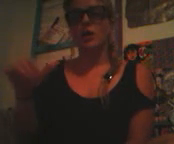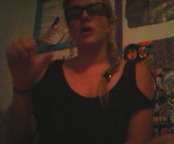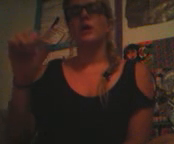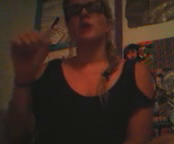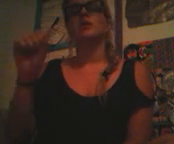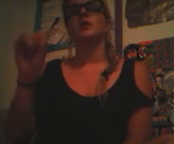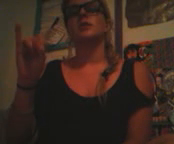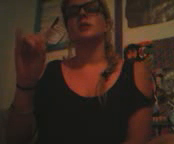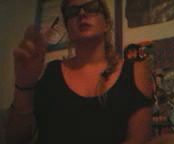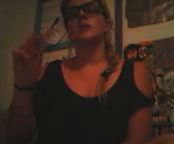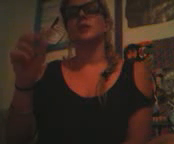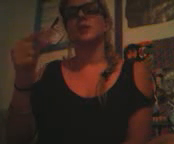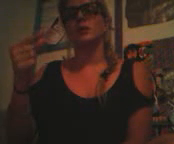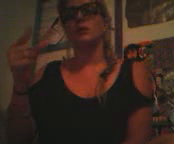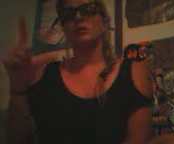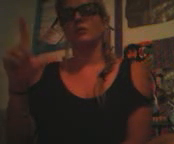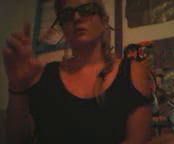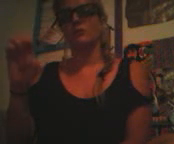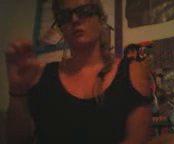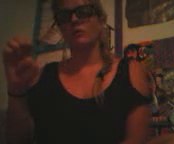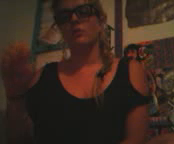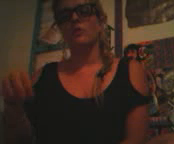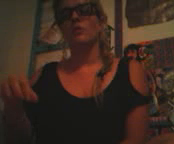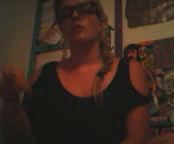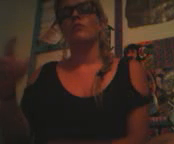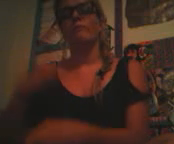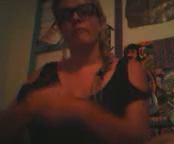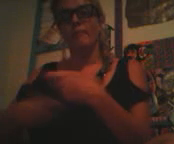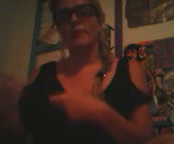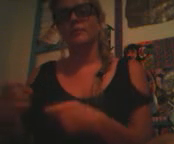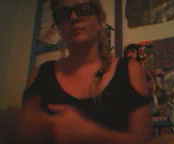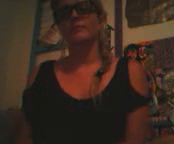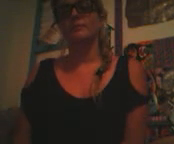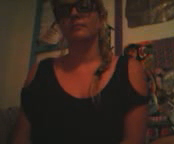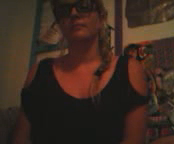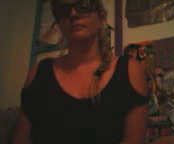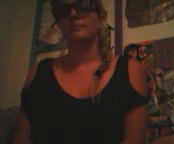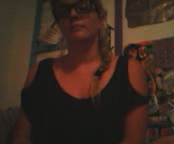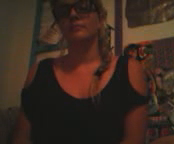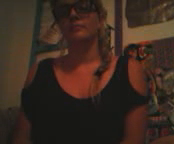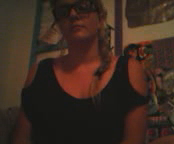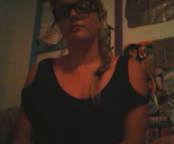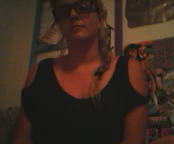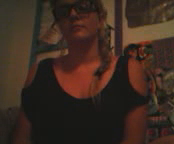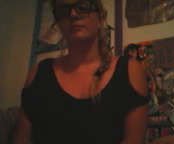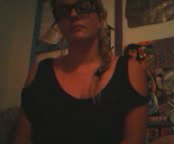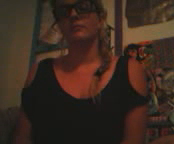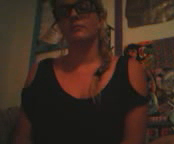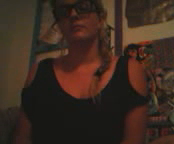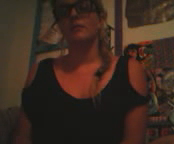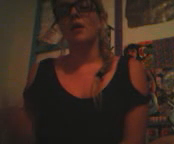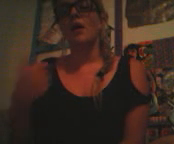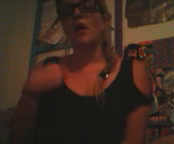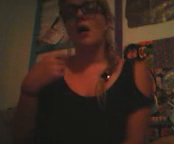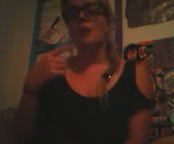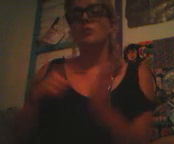Now I'm just going to scroll back through the notes, guys, and just show you this element plus a compound yields an element plus a compound. And if I just go backwards,